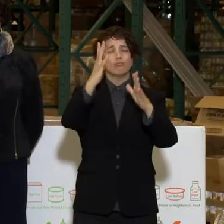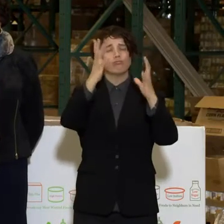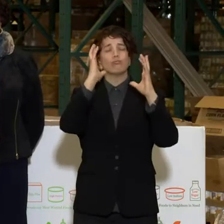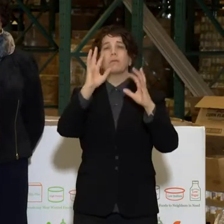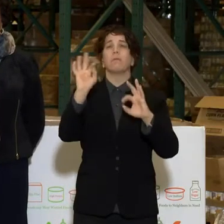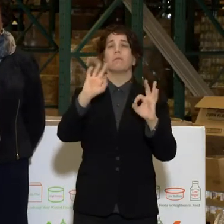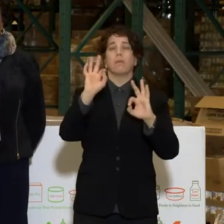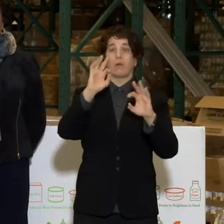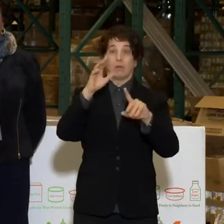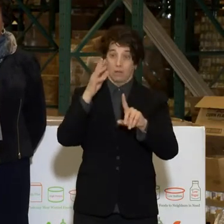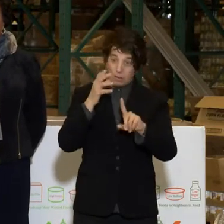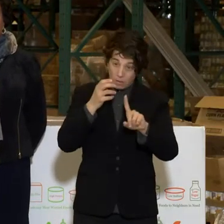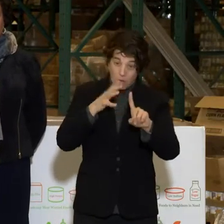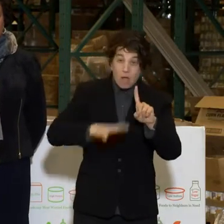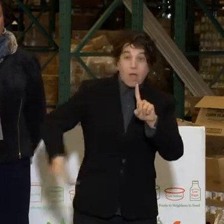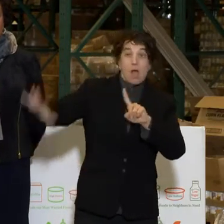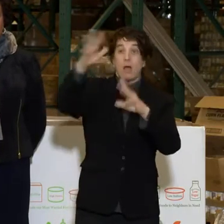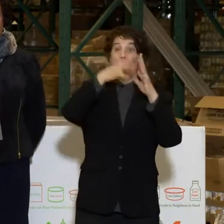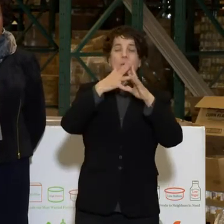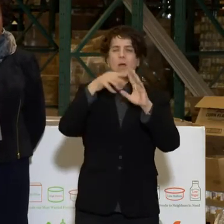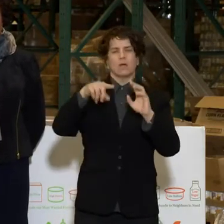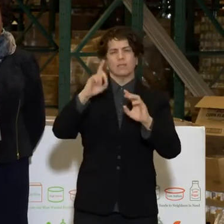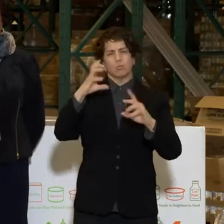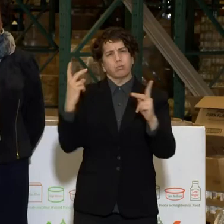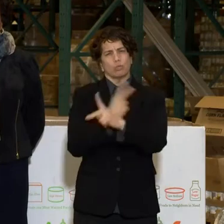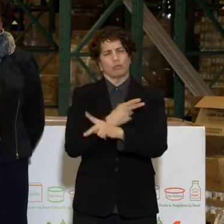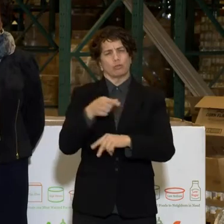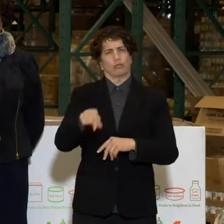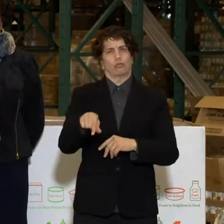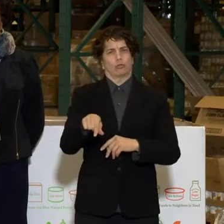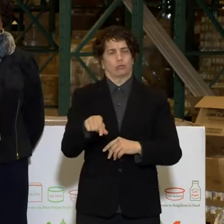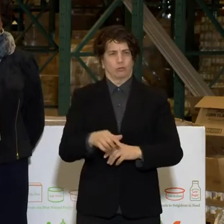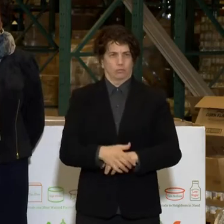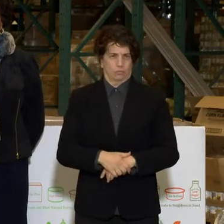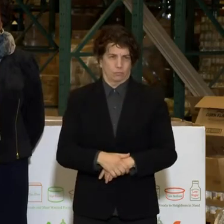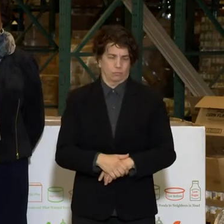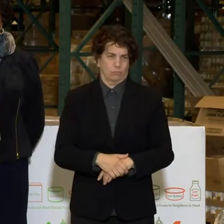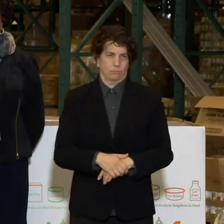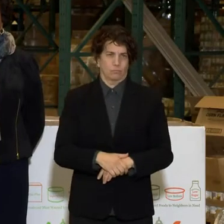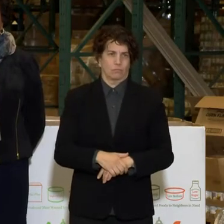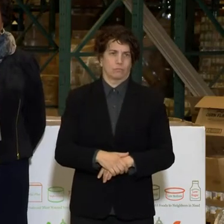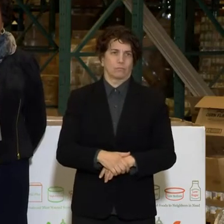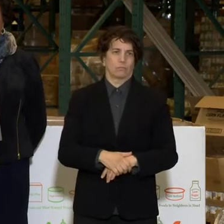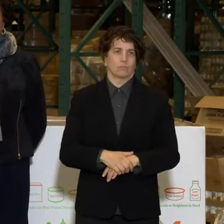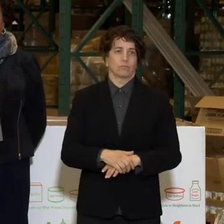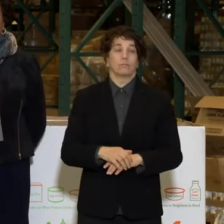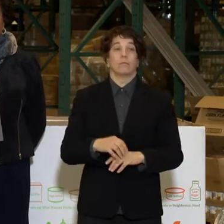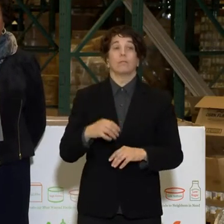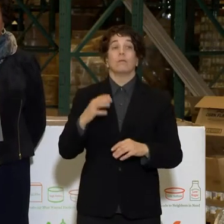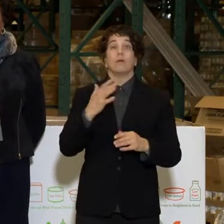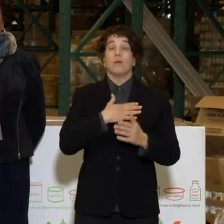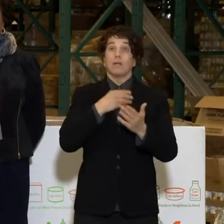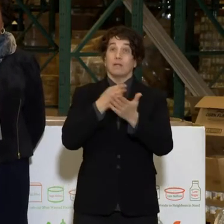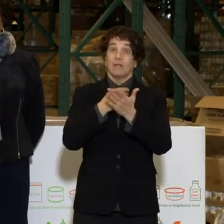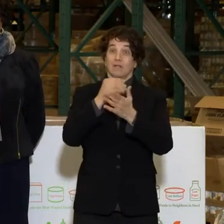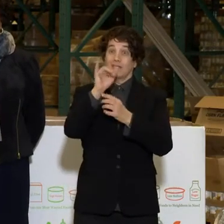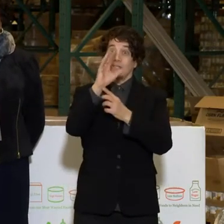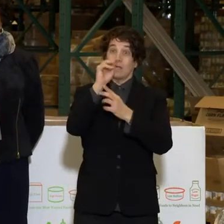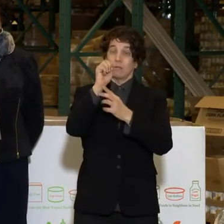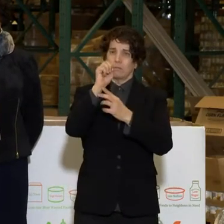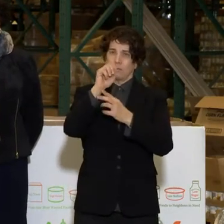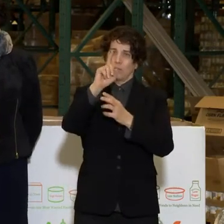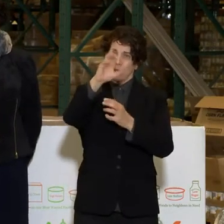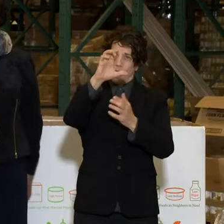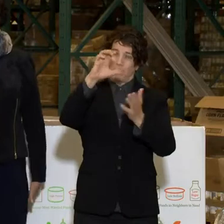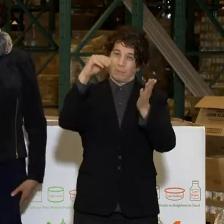with that economy, our economy, losing $100 million a day. Metro, which is already